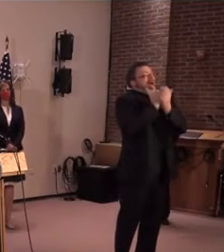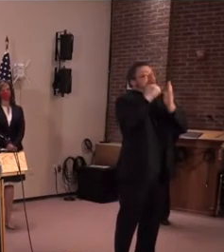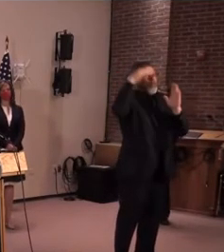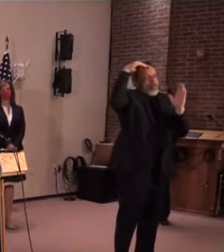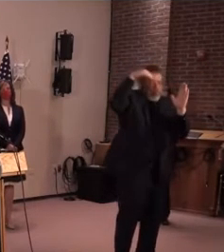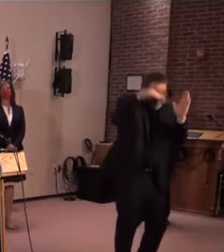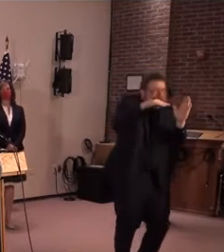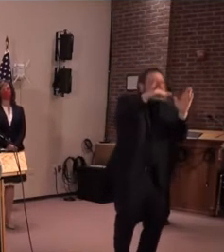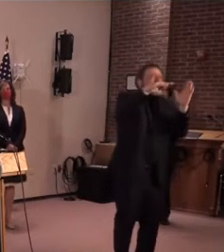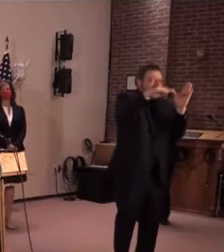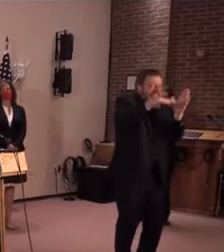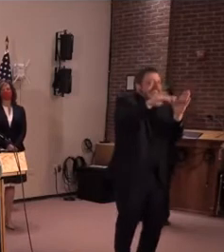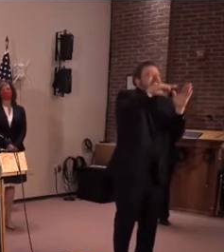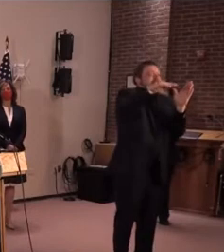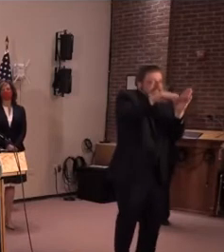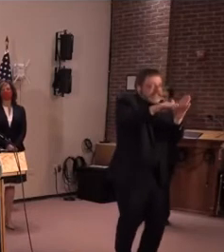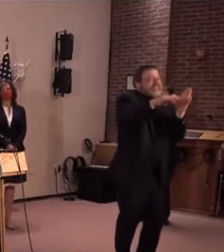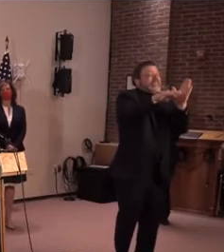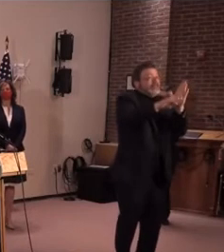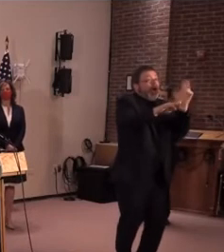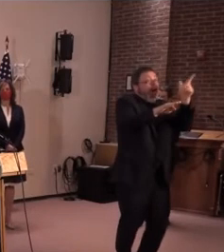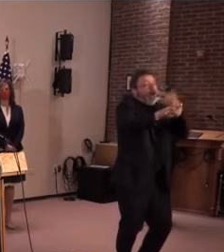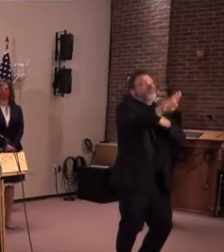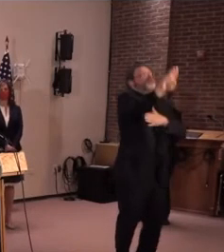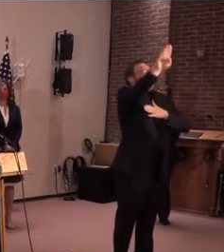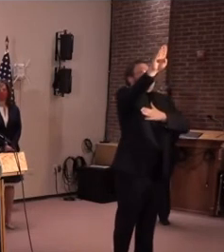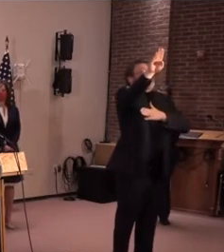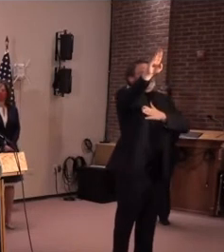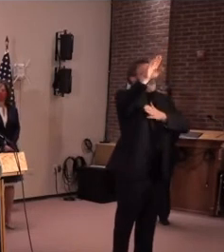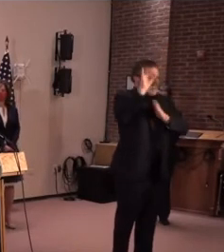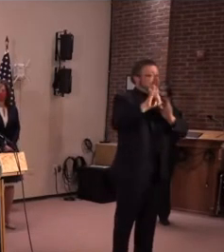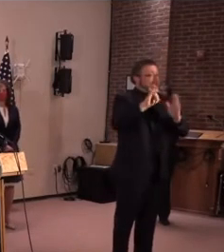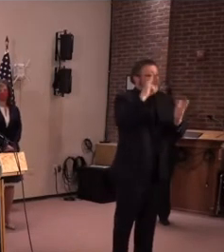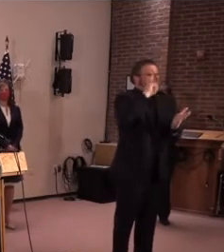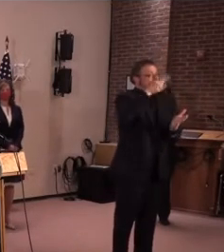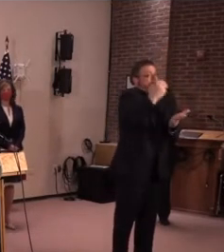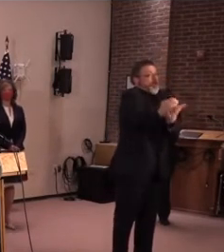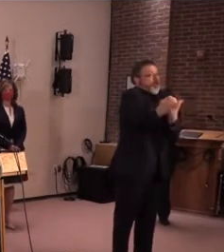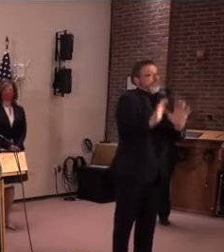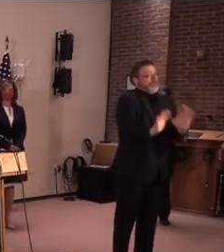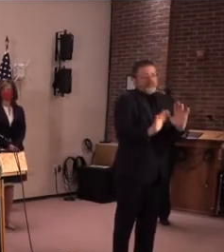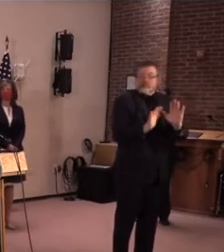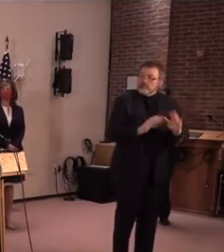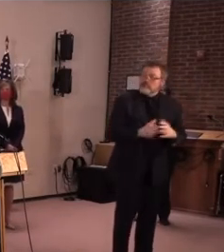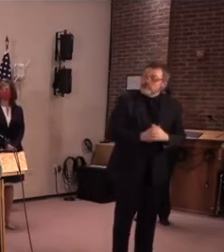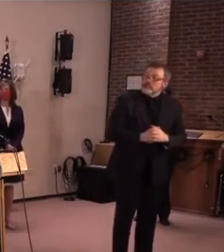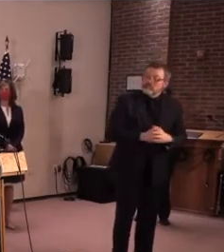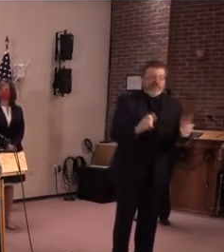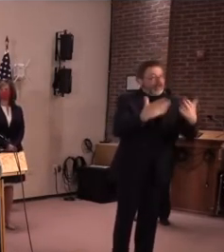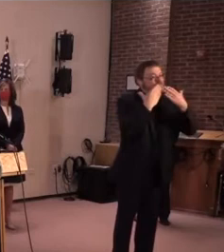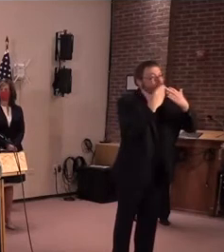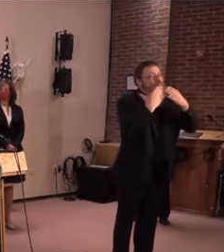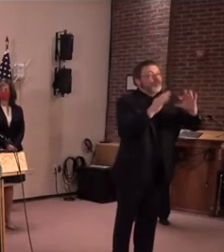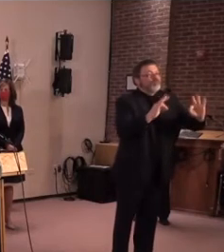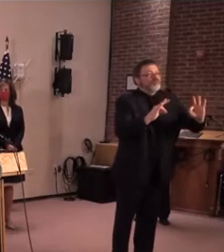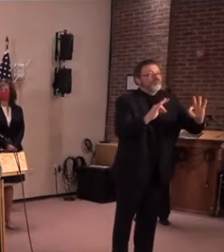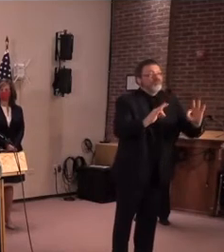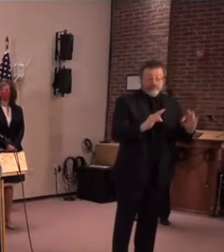as they recover. Thank you. Thank you, Heather. I'd like to introduce Commissioner